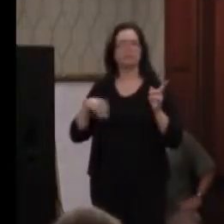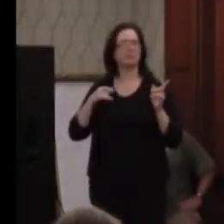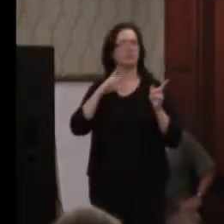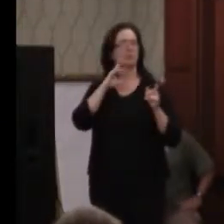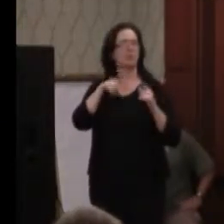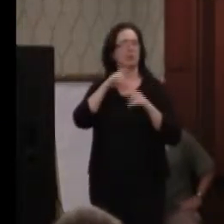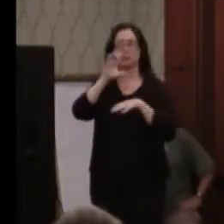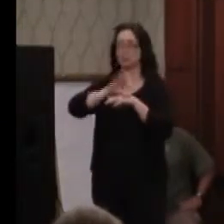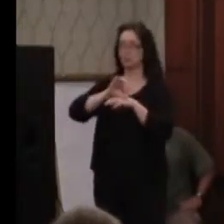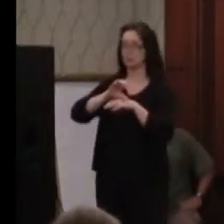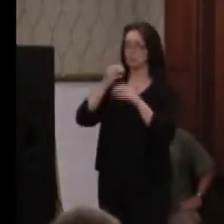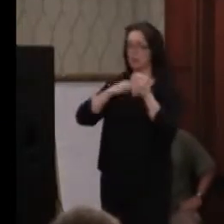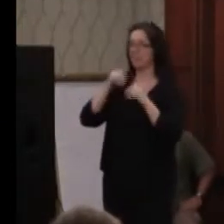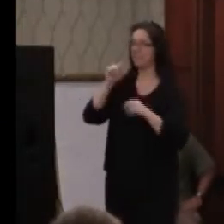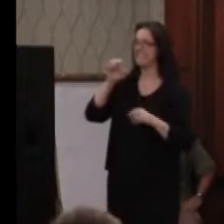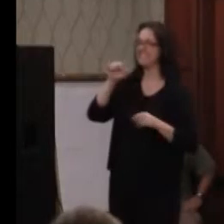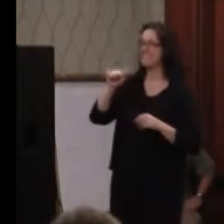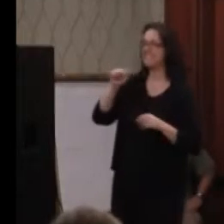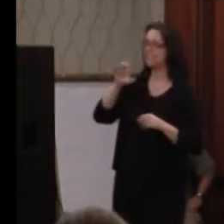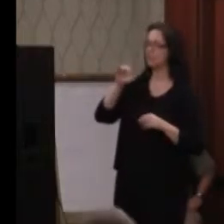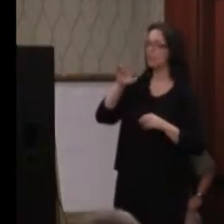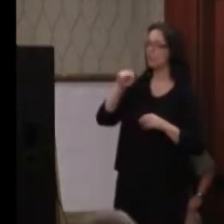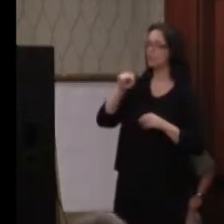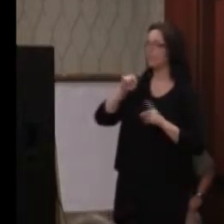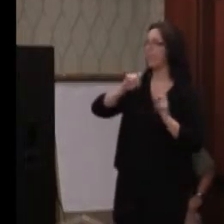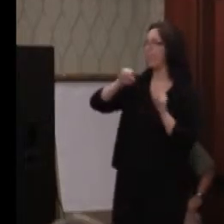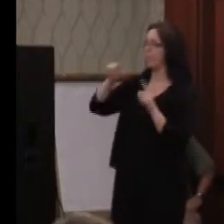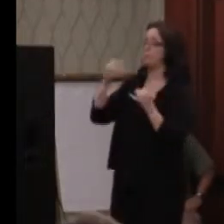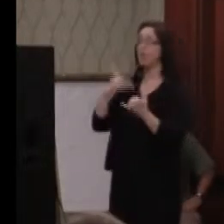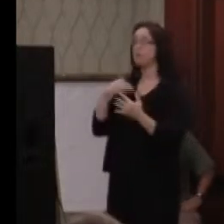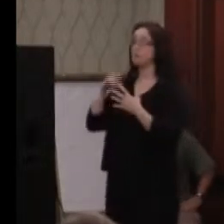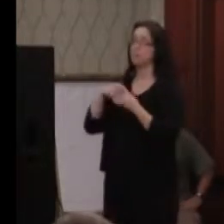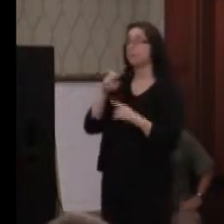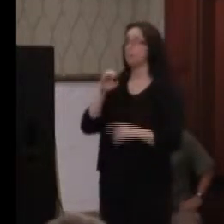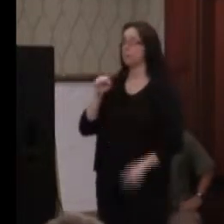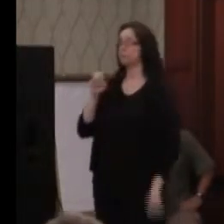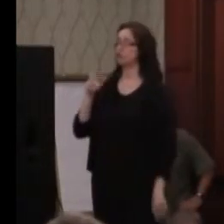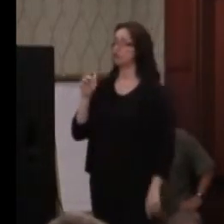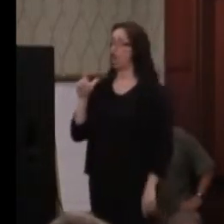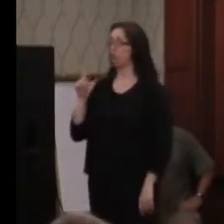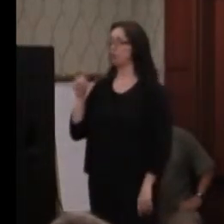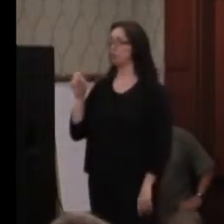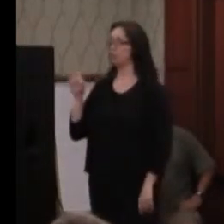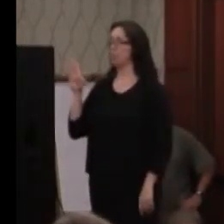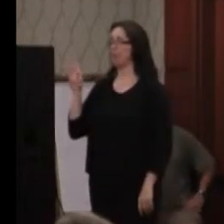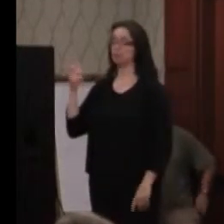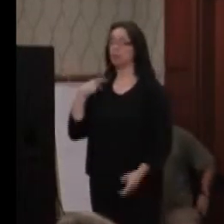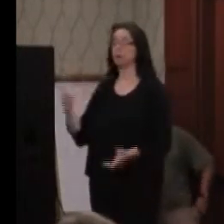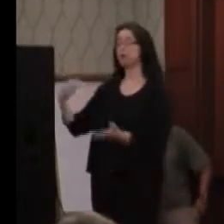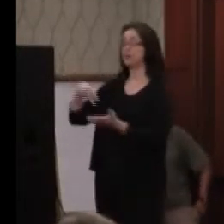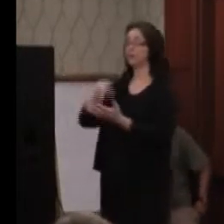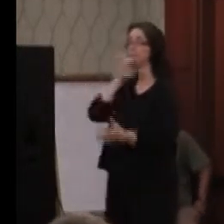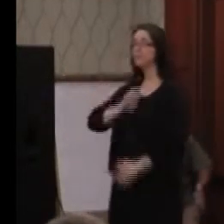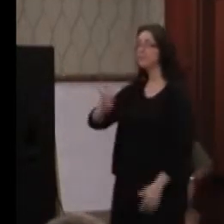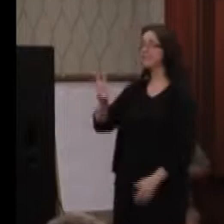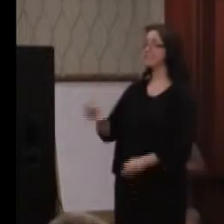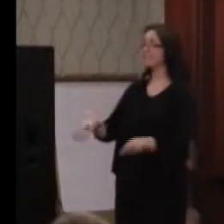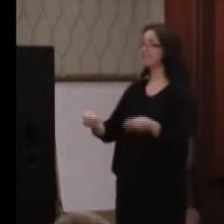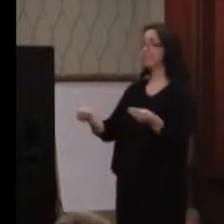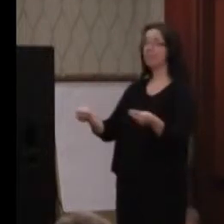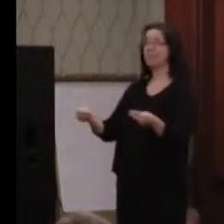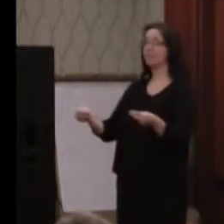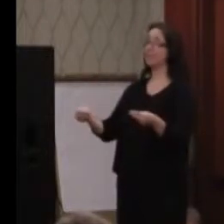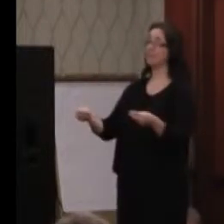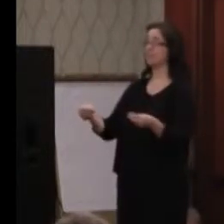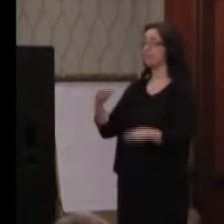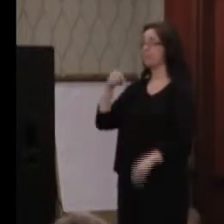and tea circuit, and I started to read. We will now have a reading by Miss Charlotte Blake. So I began standing in front of people at 6 years old,